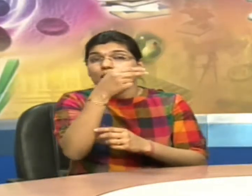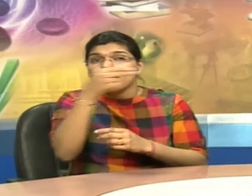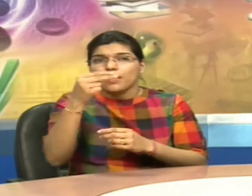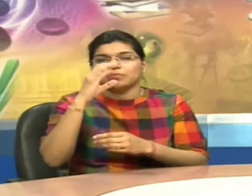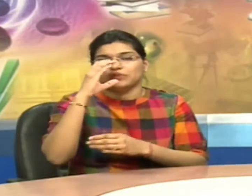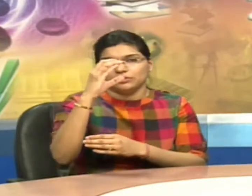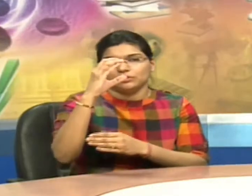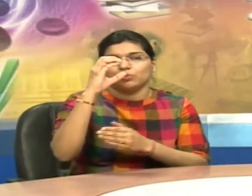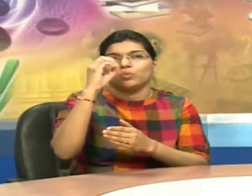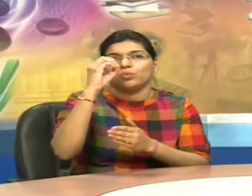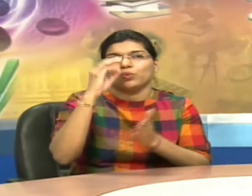is